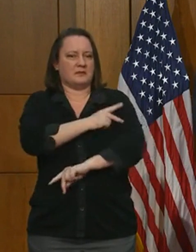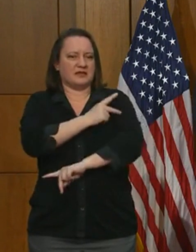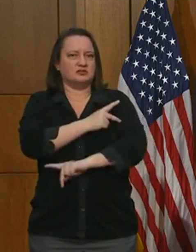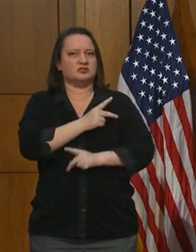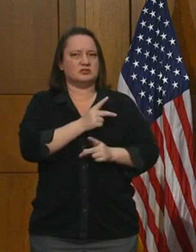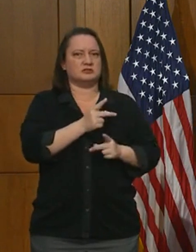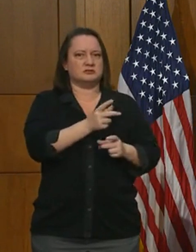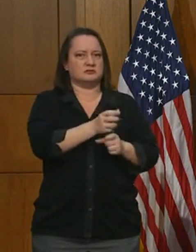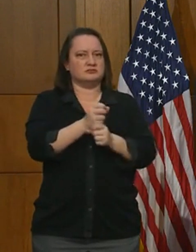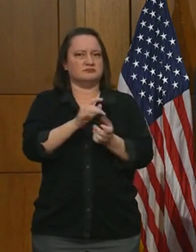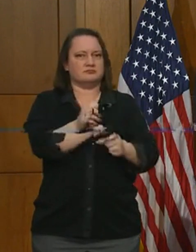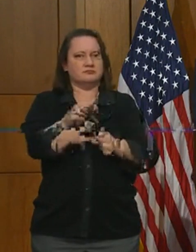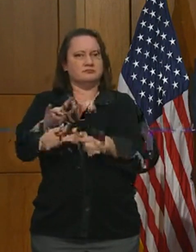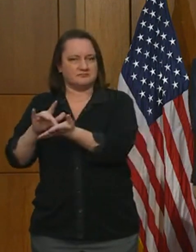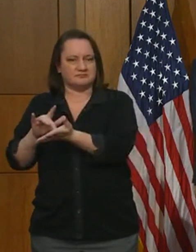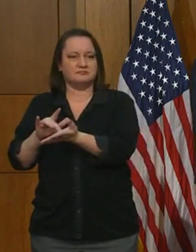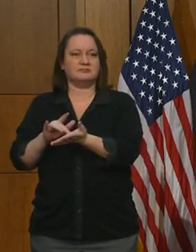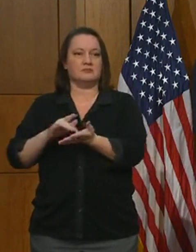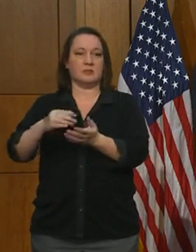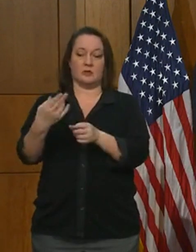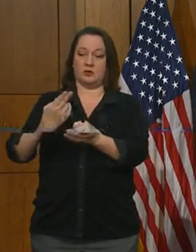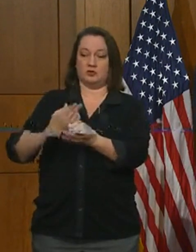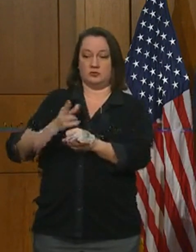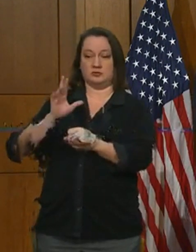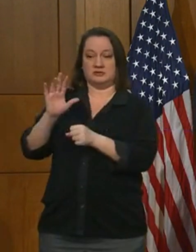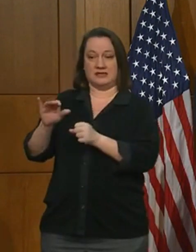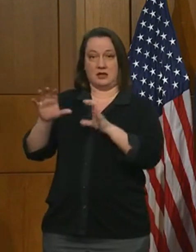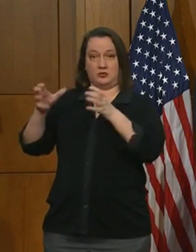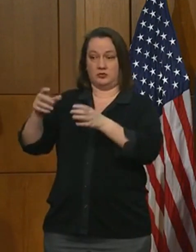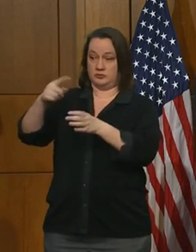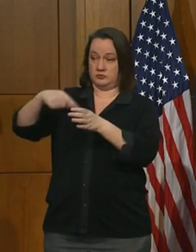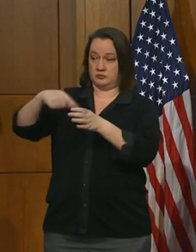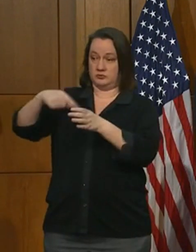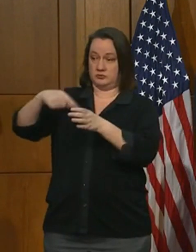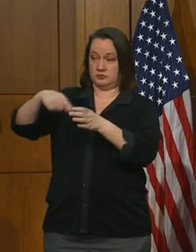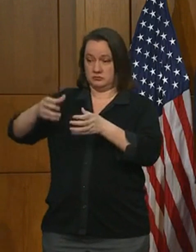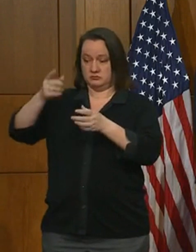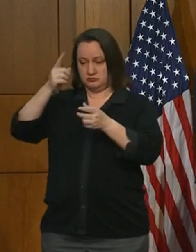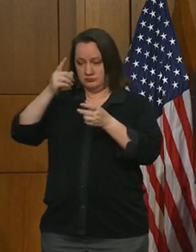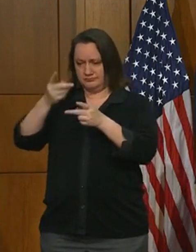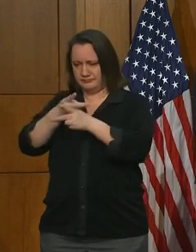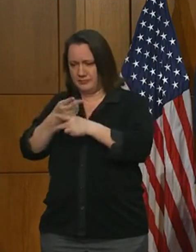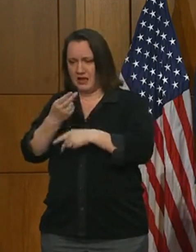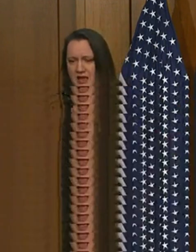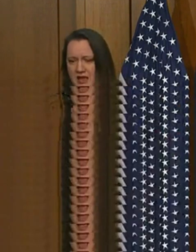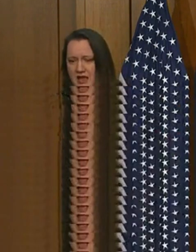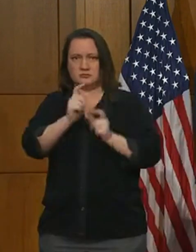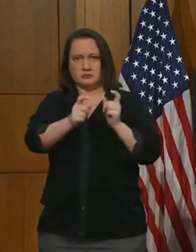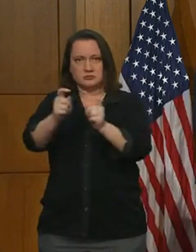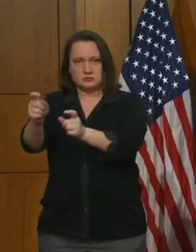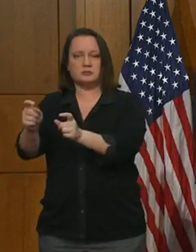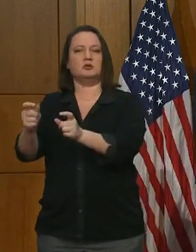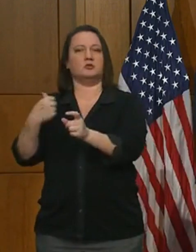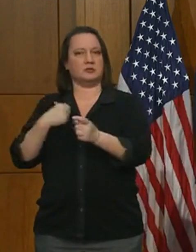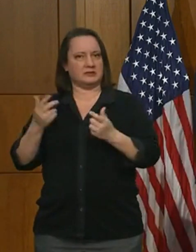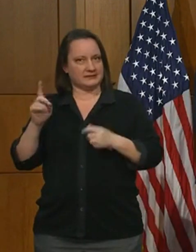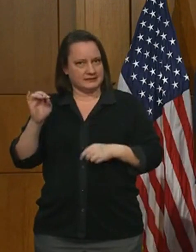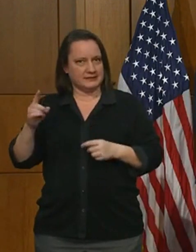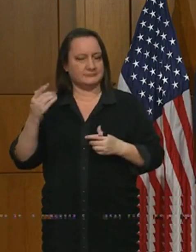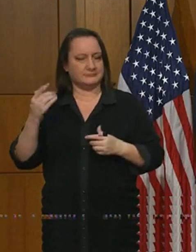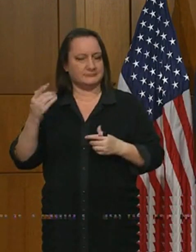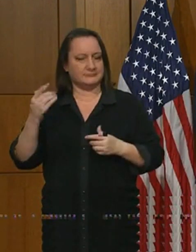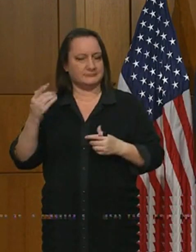and distributed with that allocation process. And a couple days ago received 96 cases